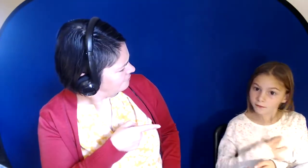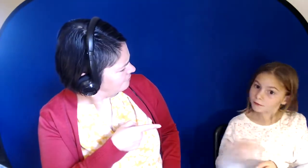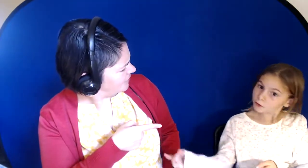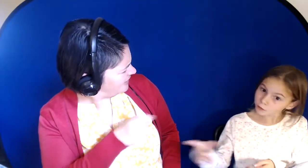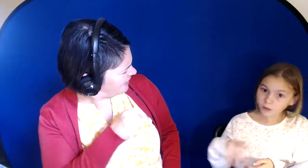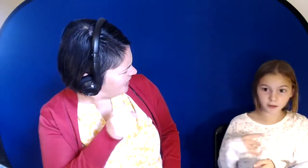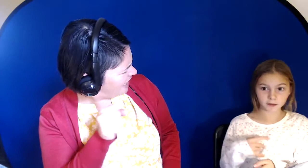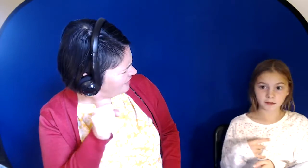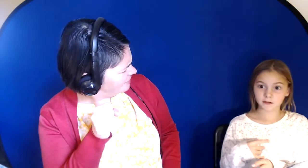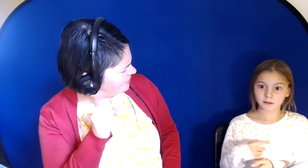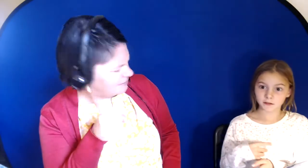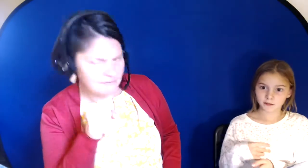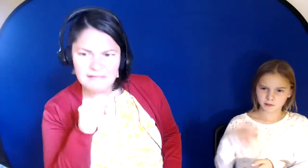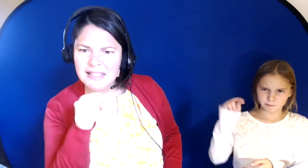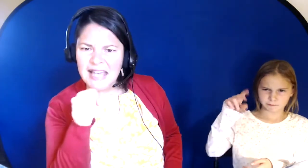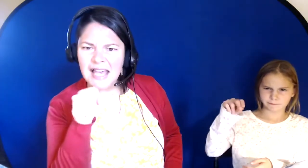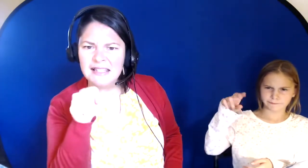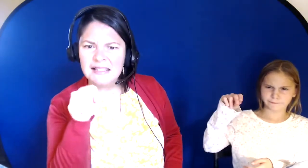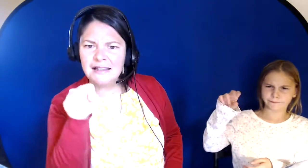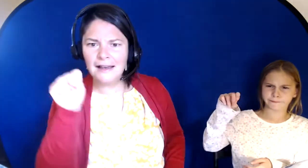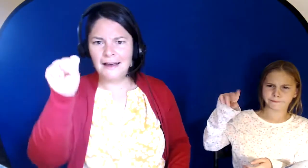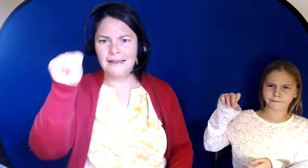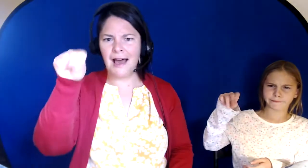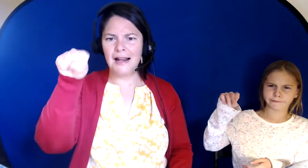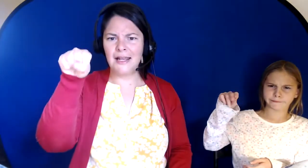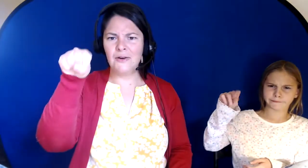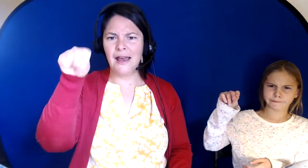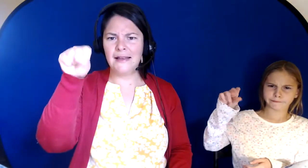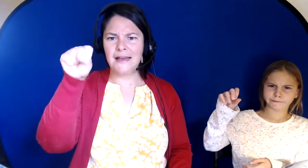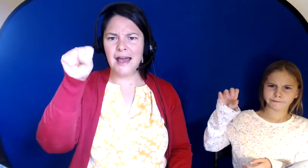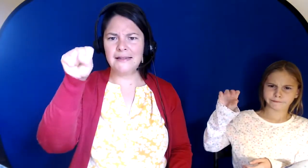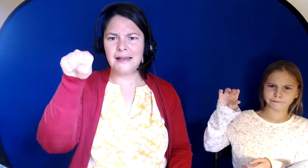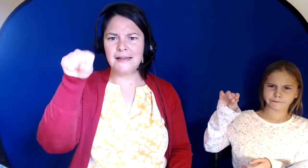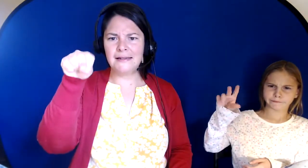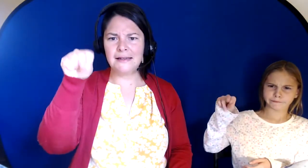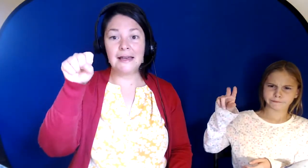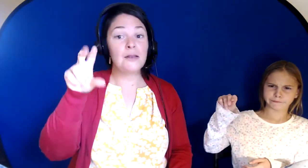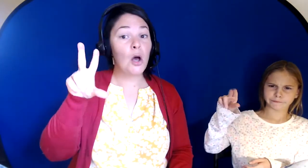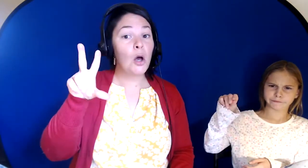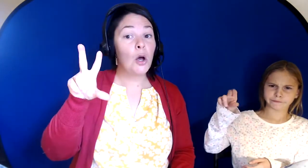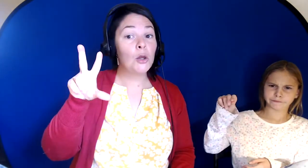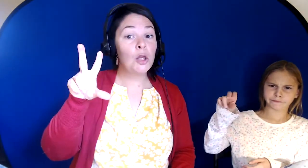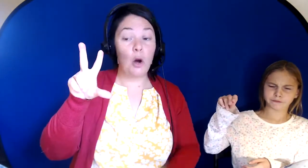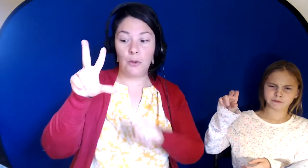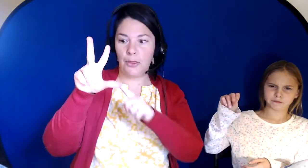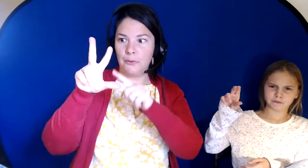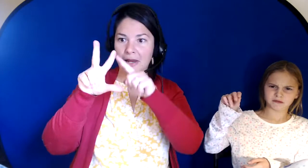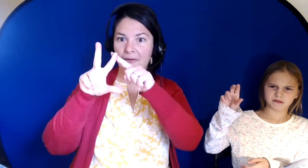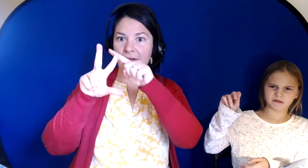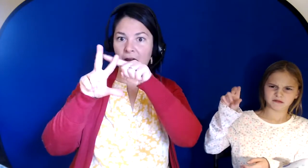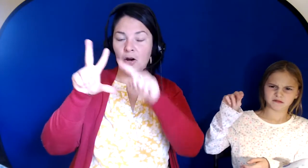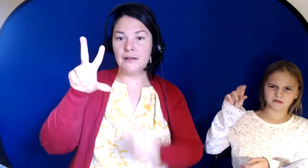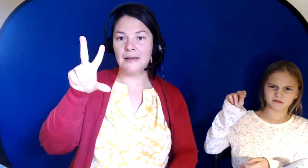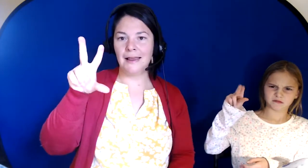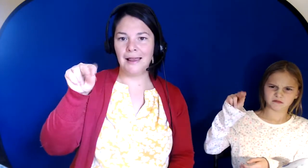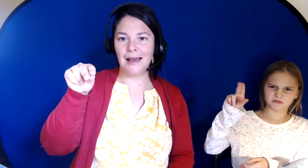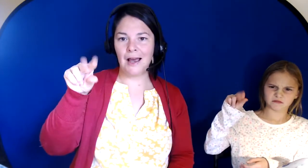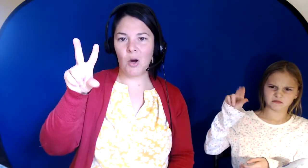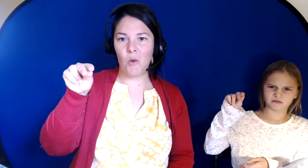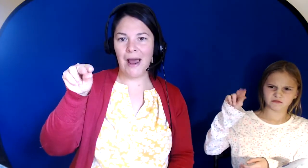Is it yes? Yes? Nodding your head. Yes, yes, yes, yes, yes. No. Three fingers like a quacking